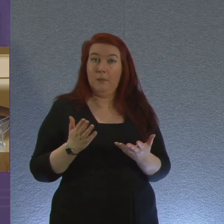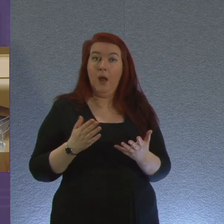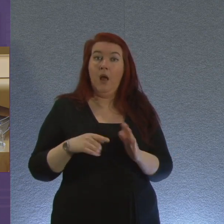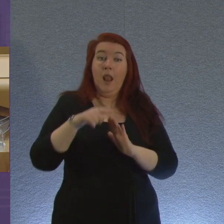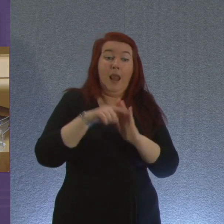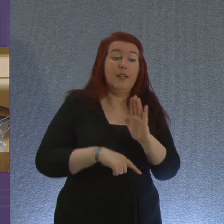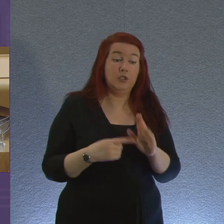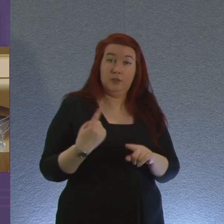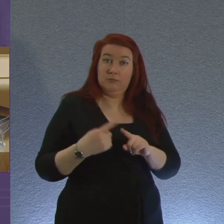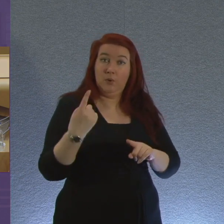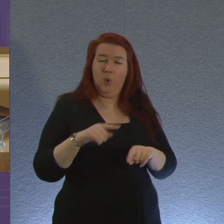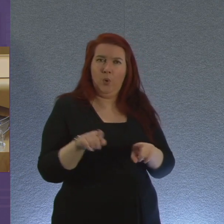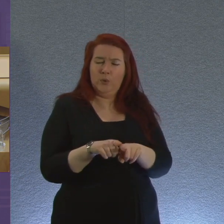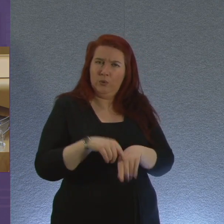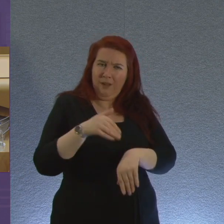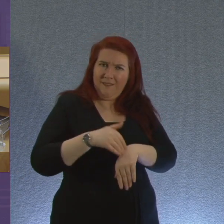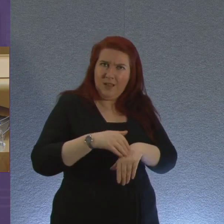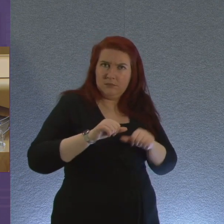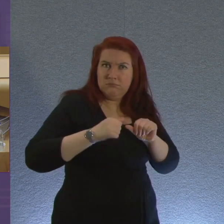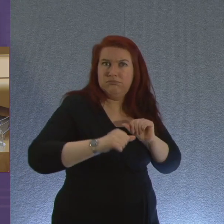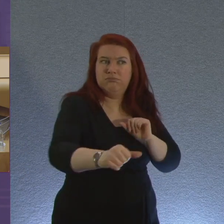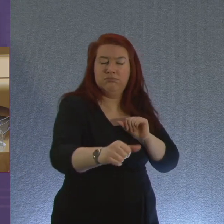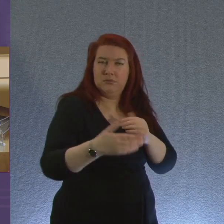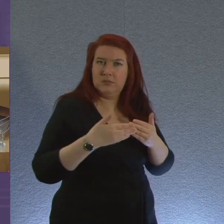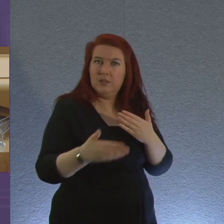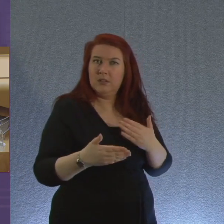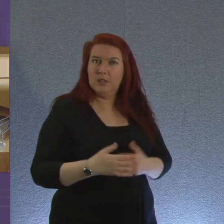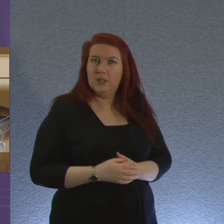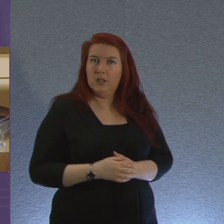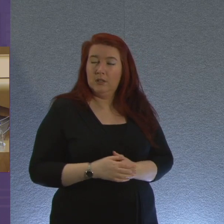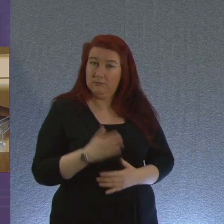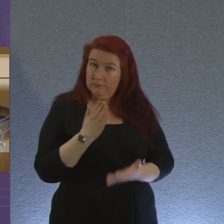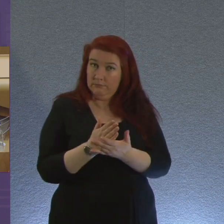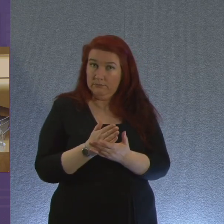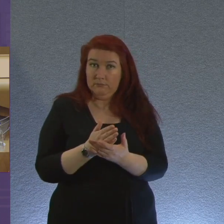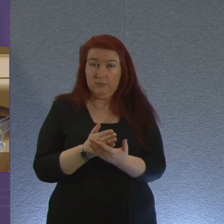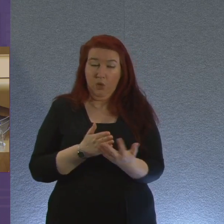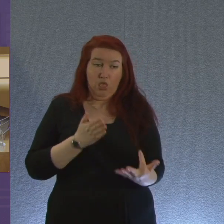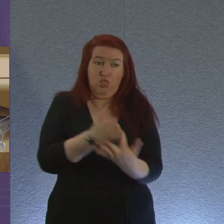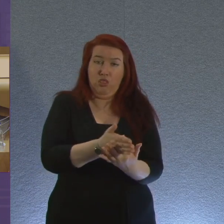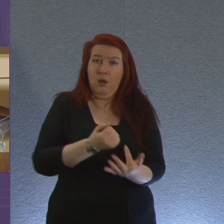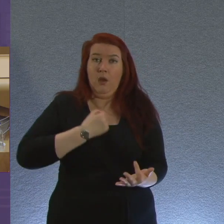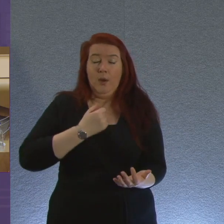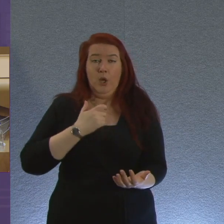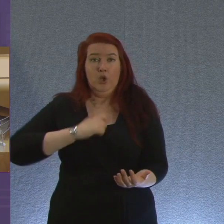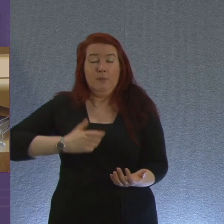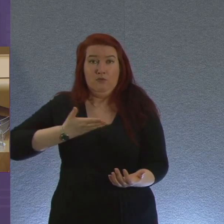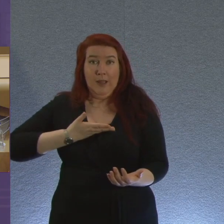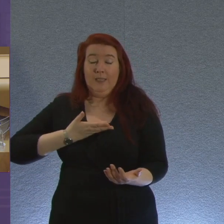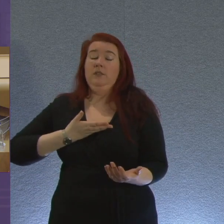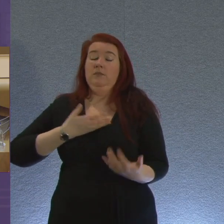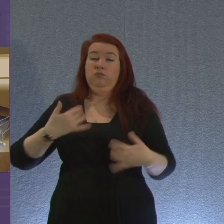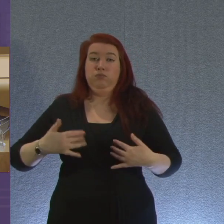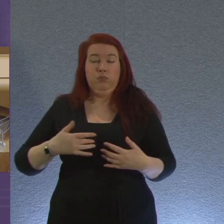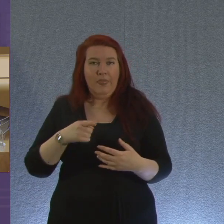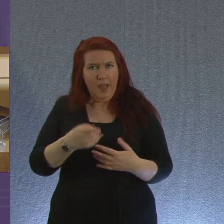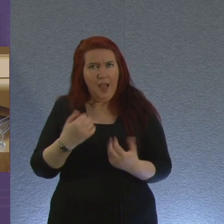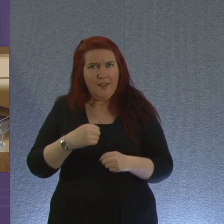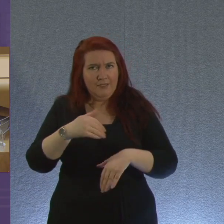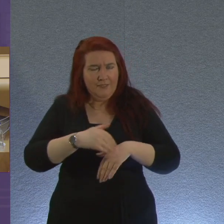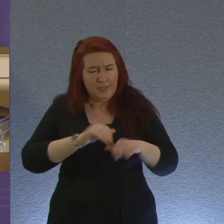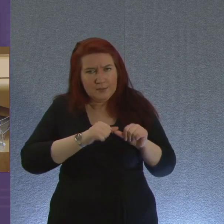the power of the state over individuals. The encroachment into human rights is unprecedented and it has consequences. I